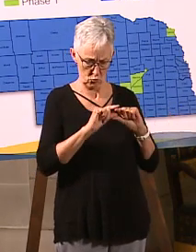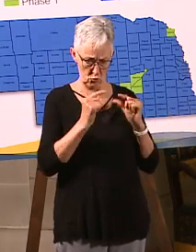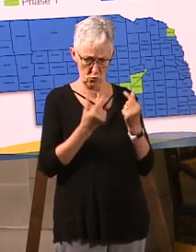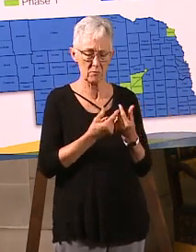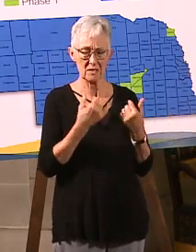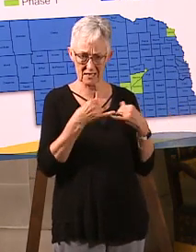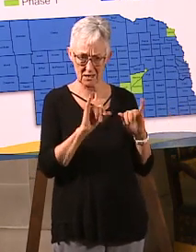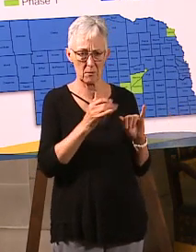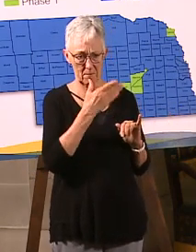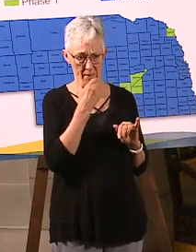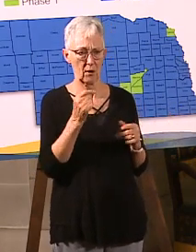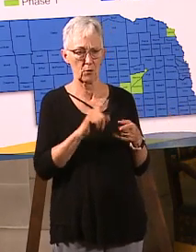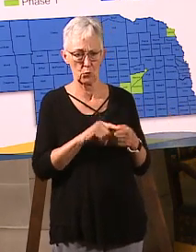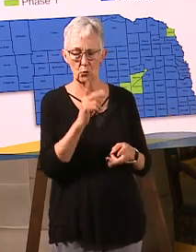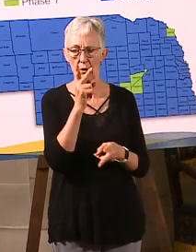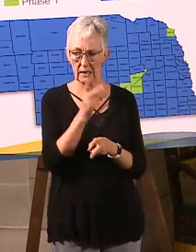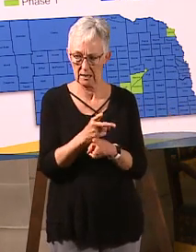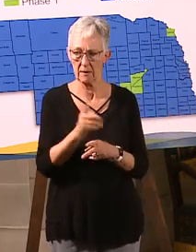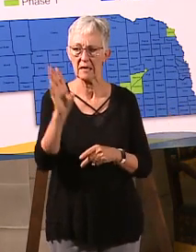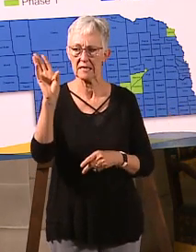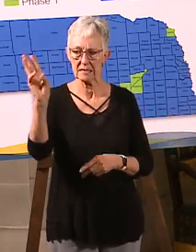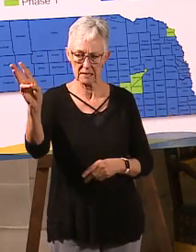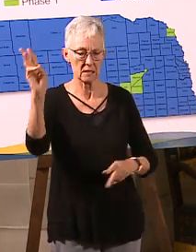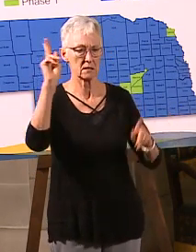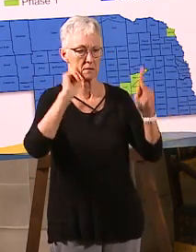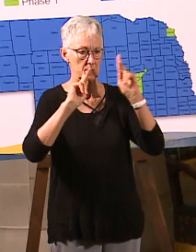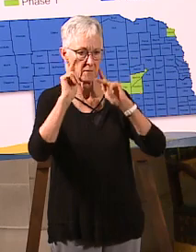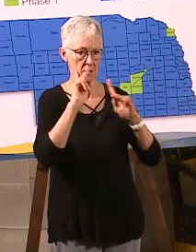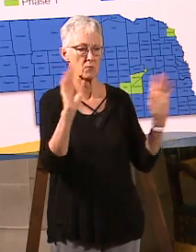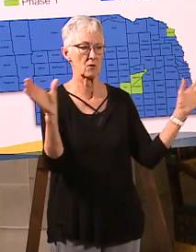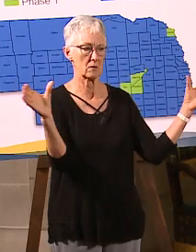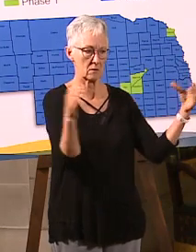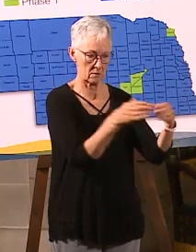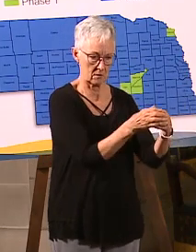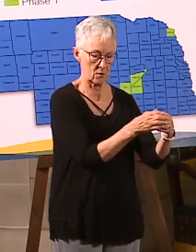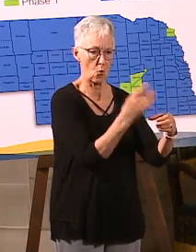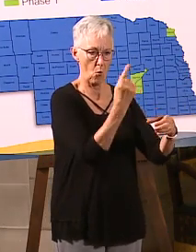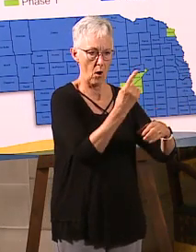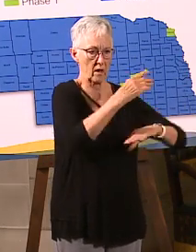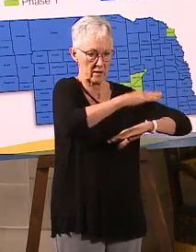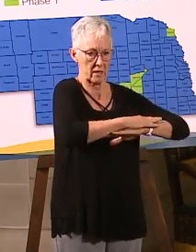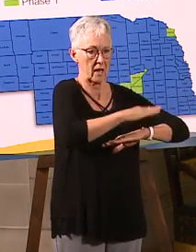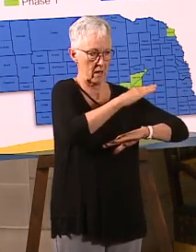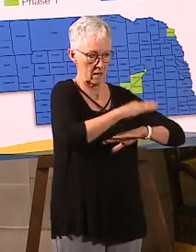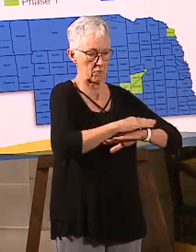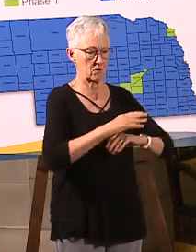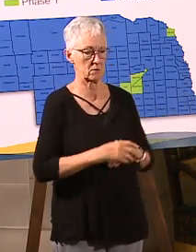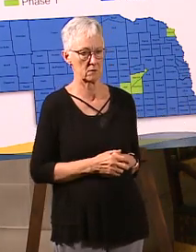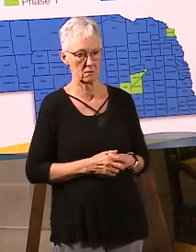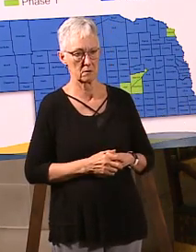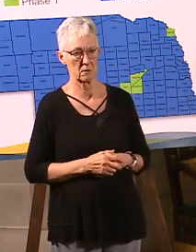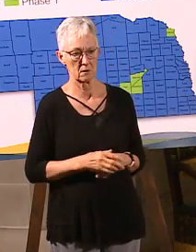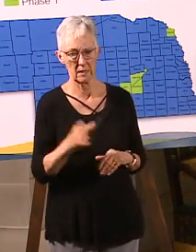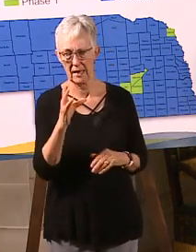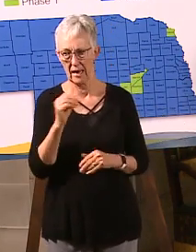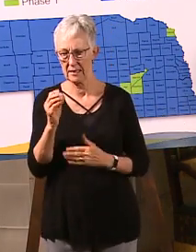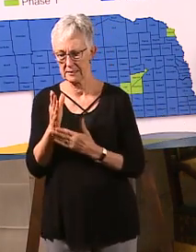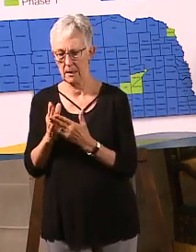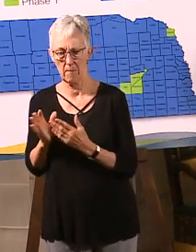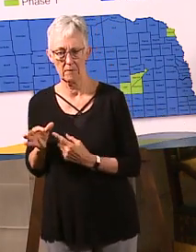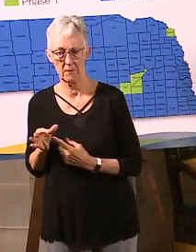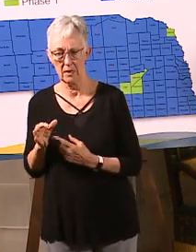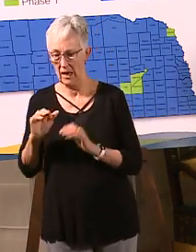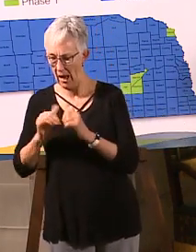going to keep that. Again, the whole idea is to prevent those large groups from gathering, so we're going to keep it, and then managing exceptions is also difficult,